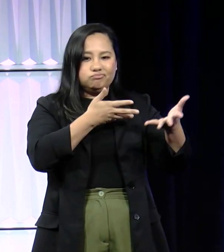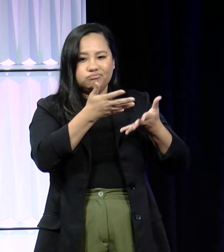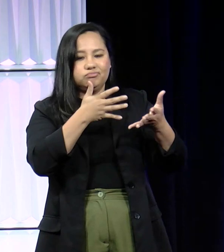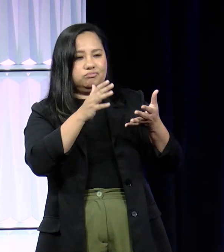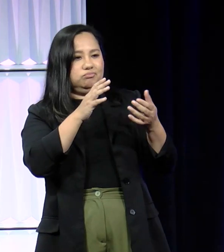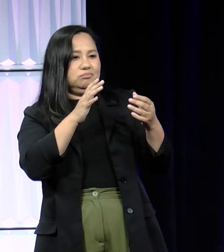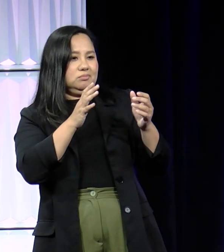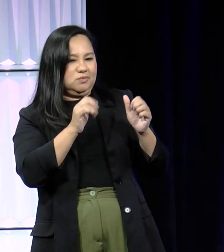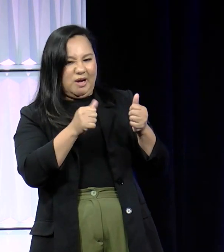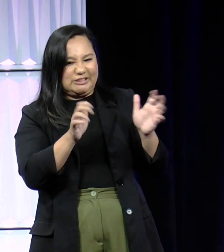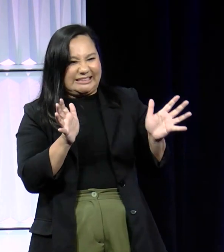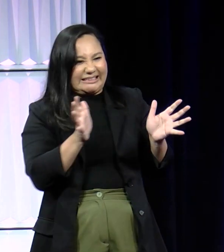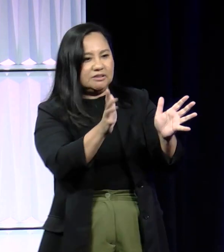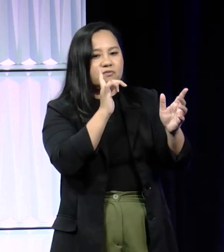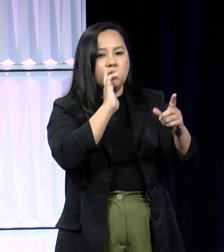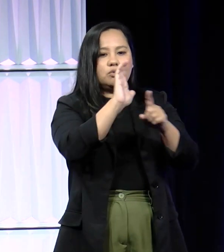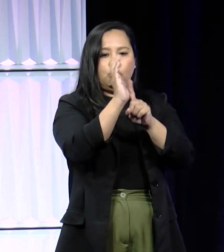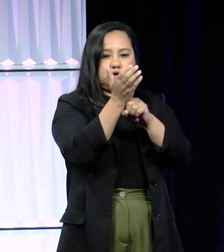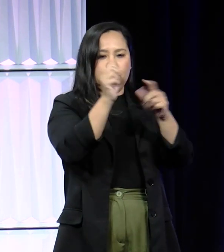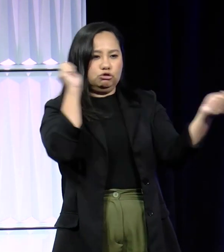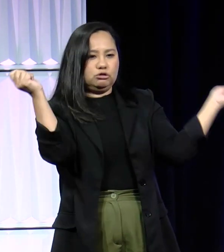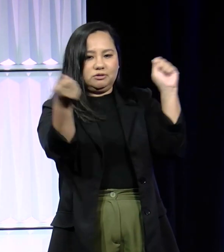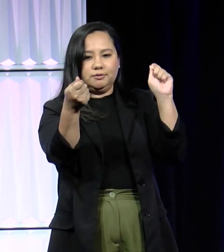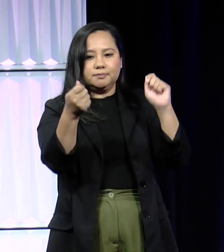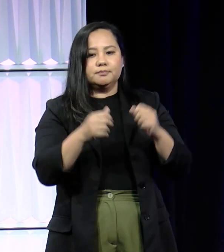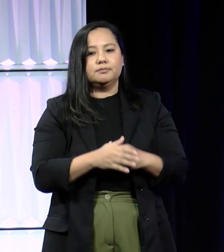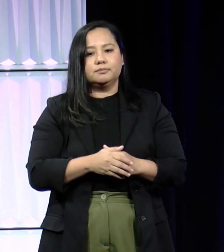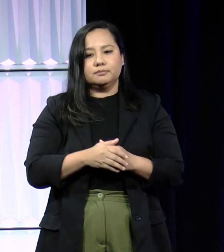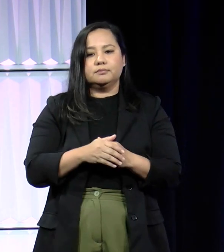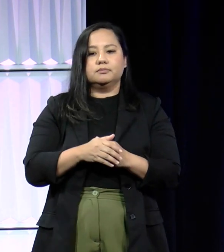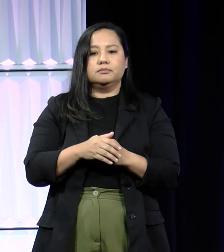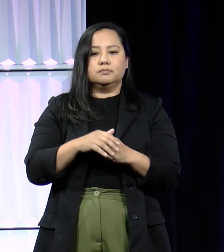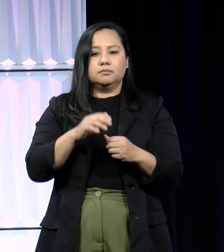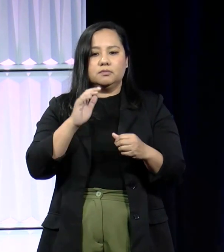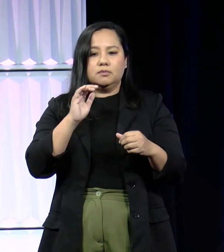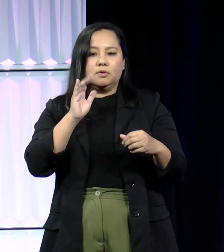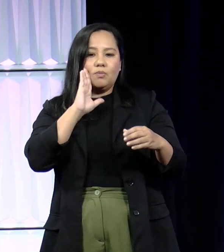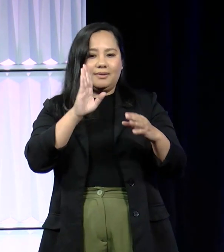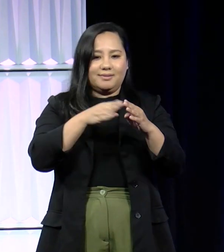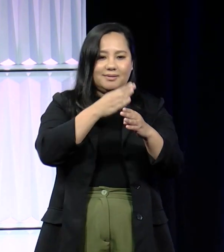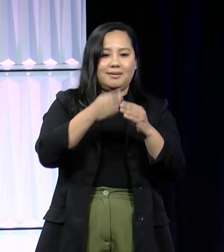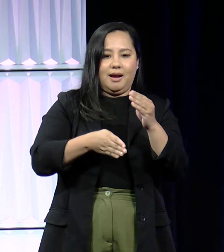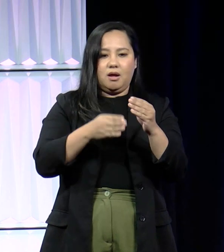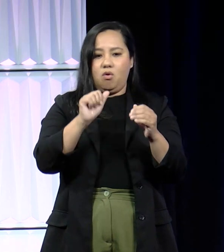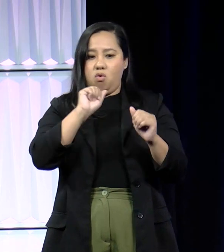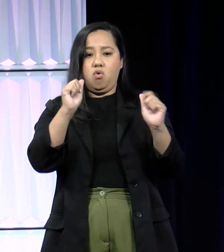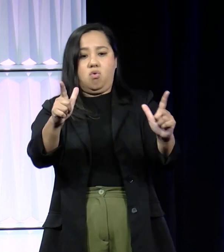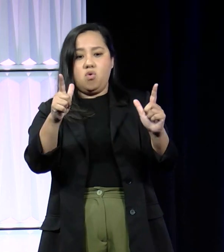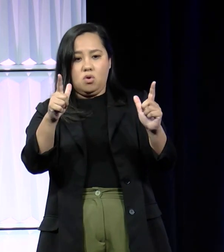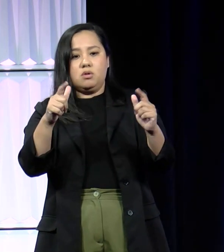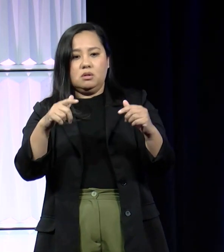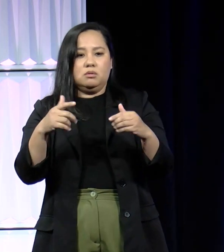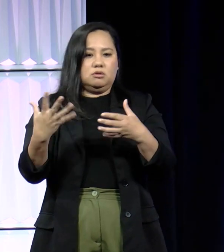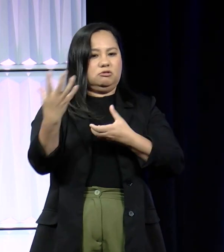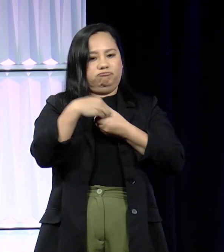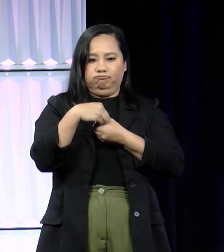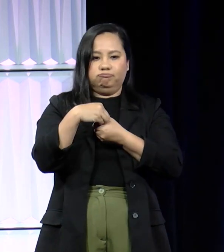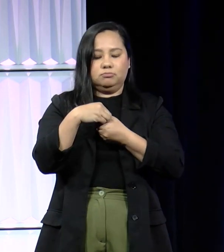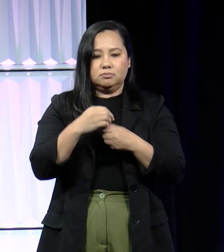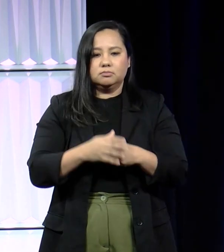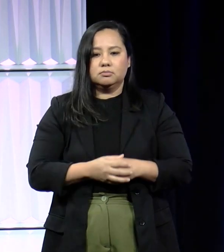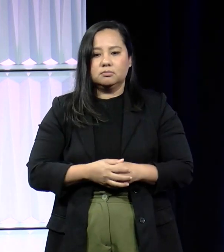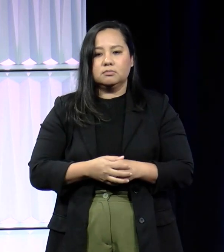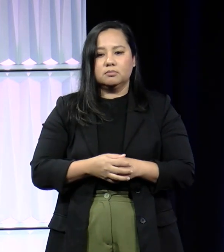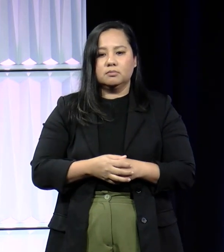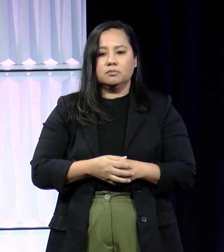end violence by engaging everyone in this work. We have to believe that we have the power to support the growth